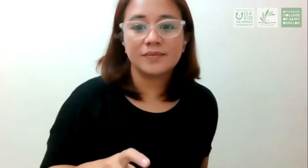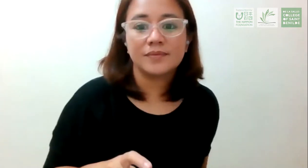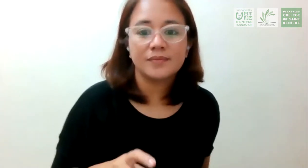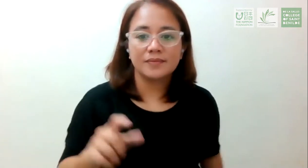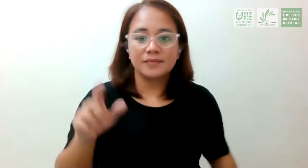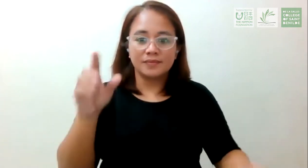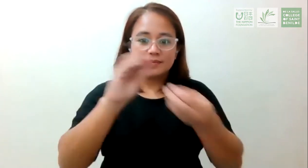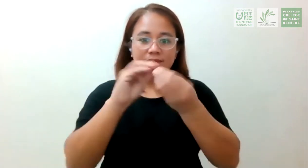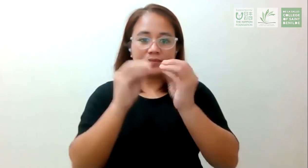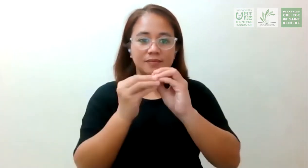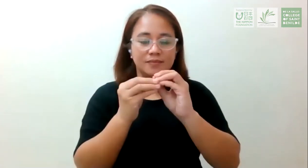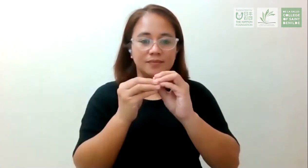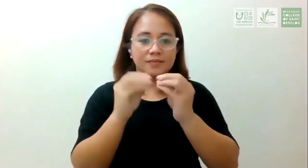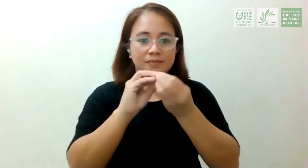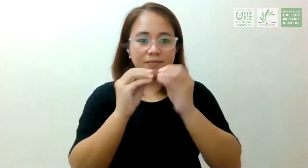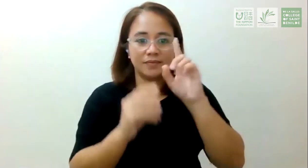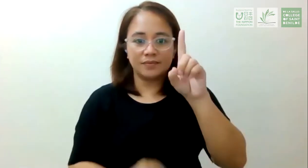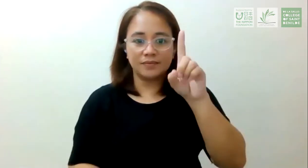test number 1. Let me get it ready here.